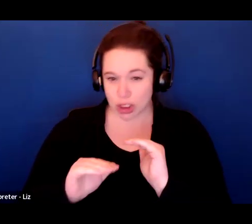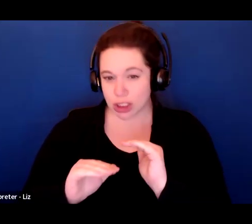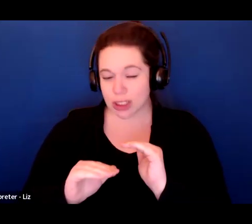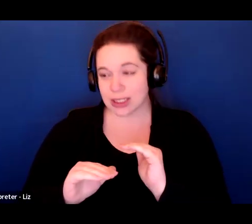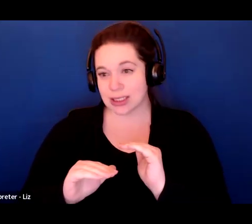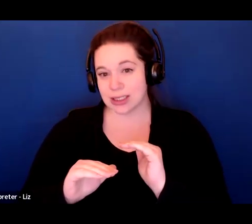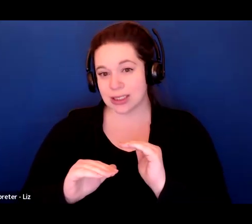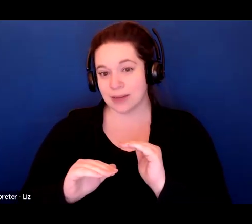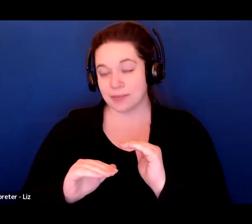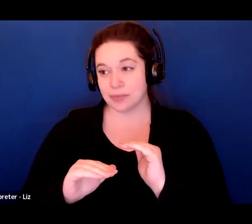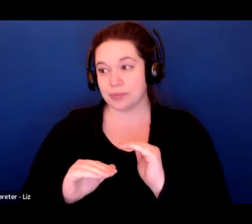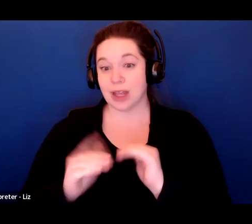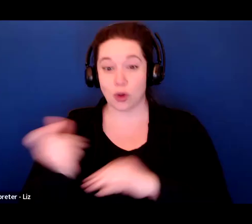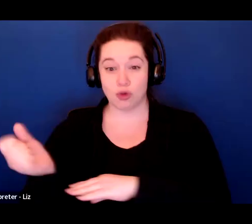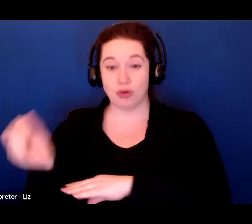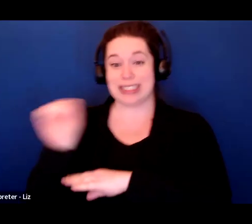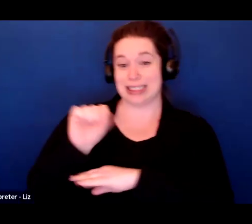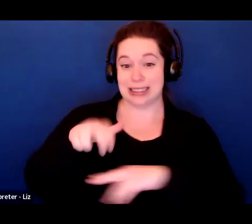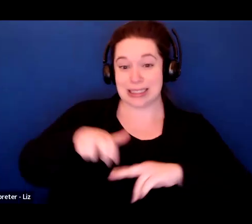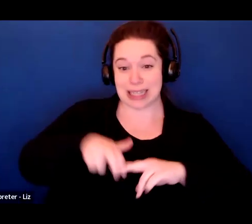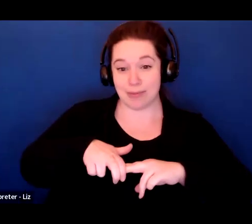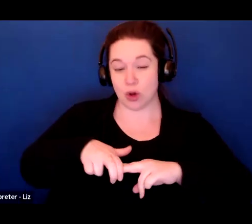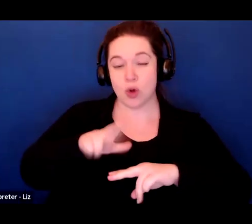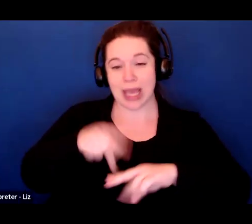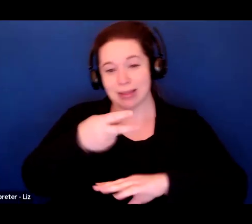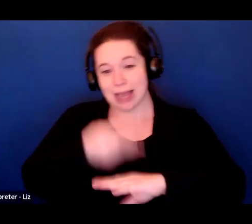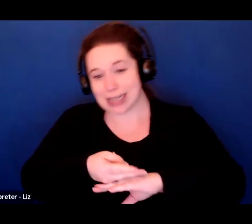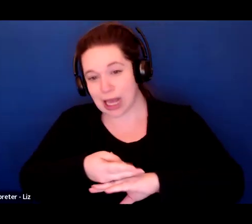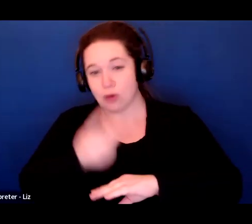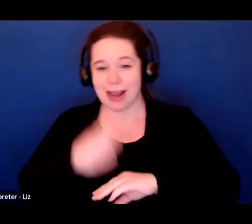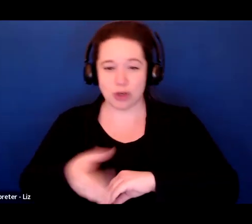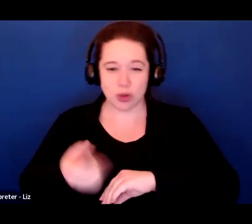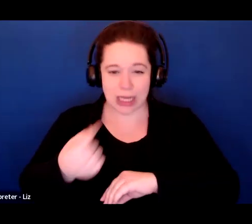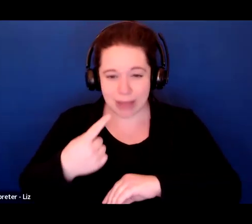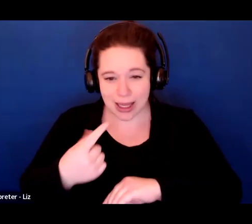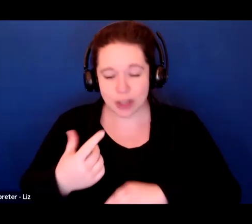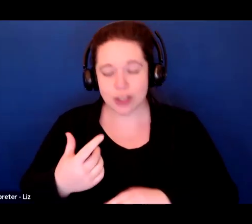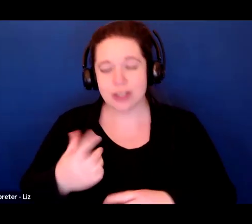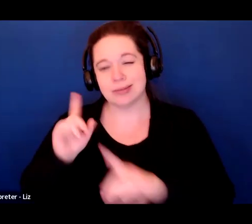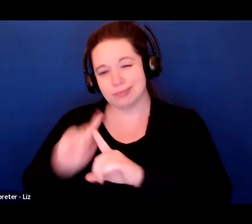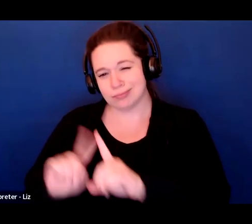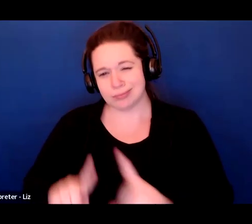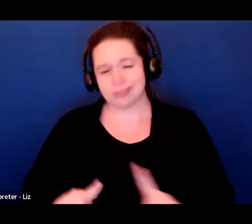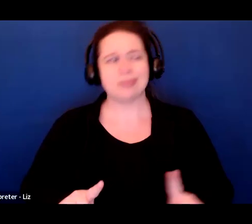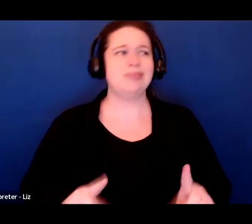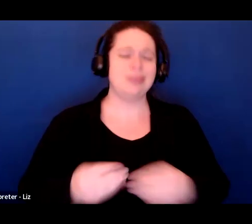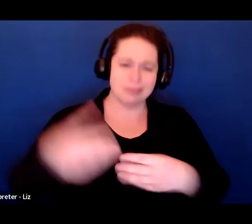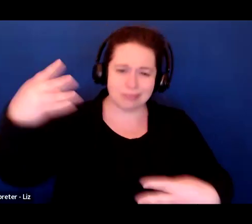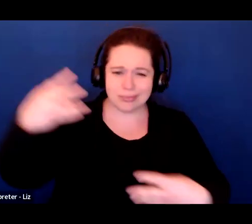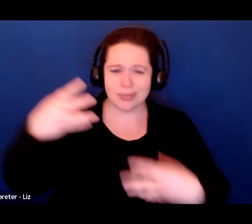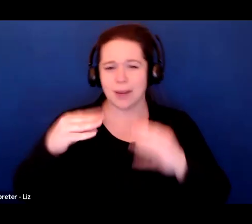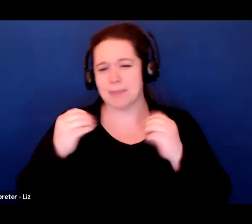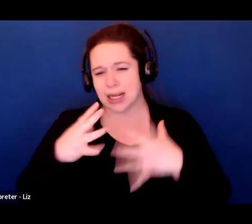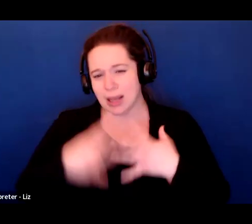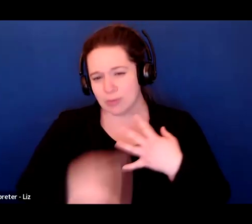have to sit up and you can't lay down for so long after you take the medications. But, there's enough now that you have enough that